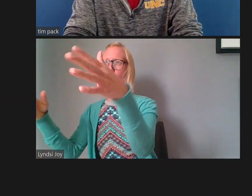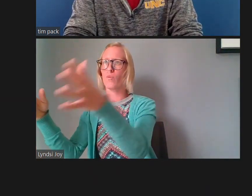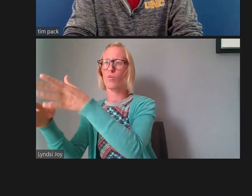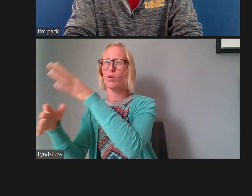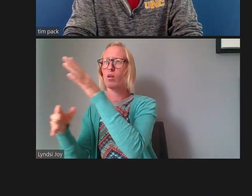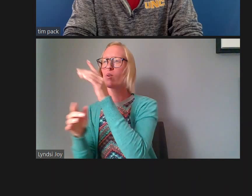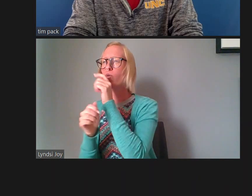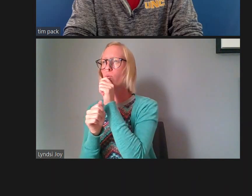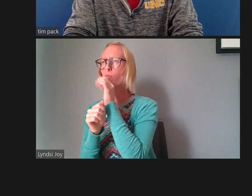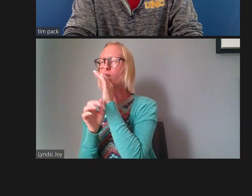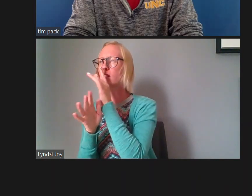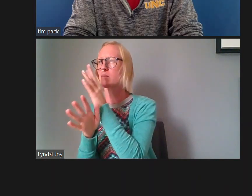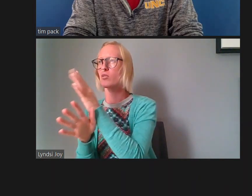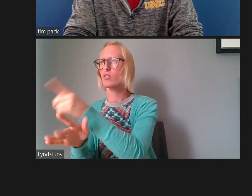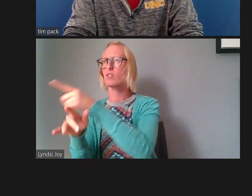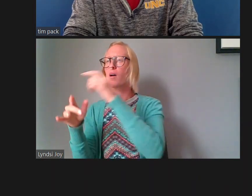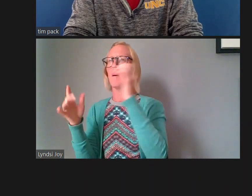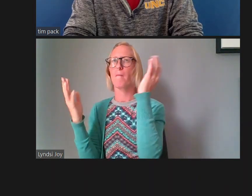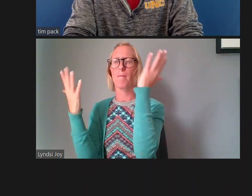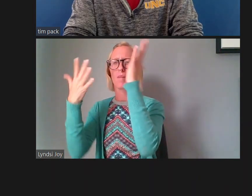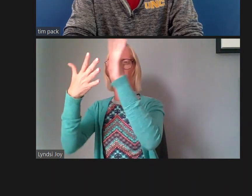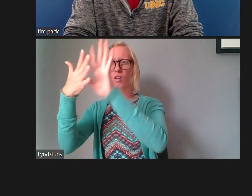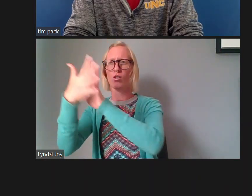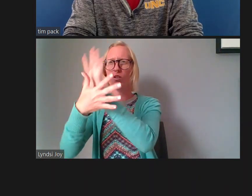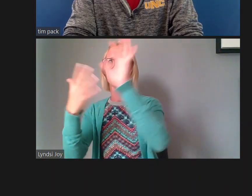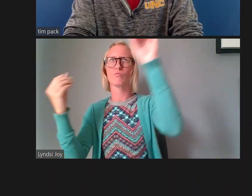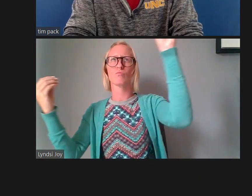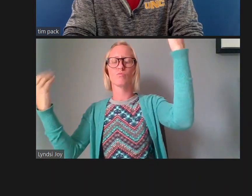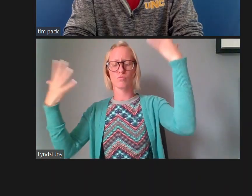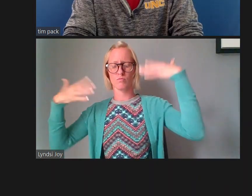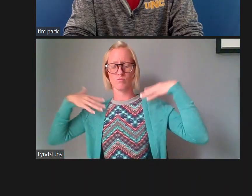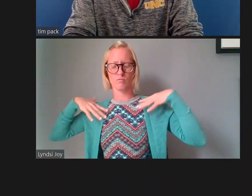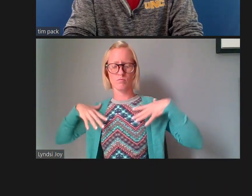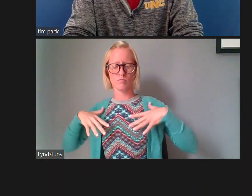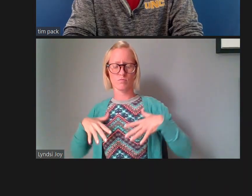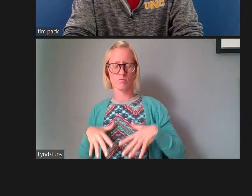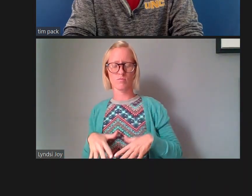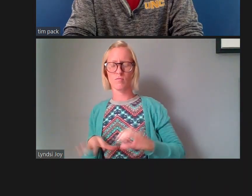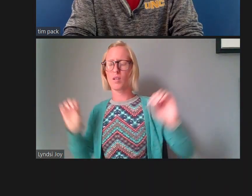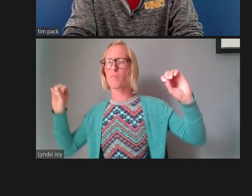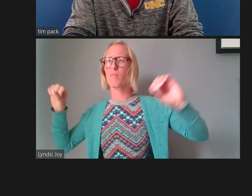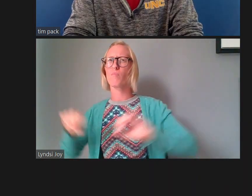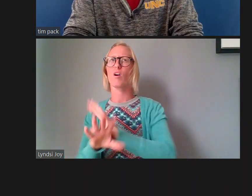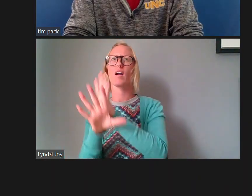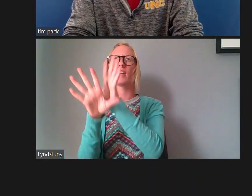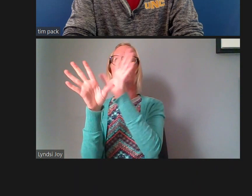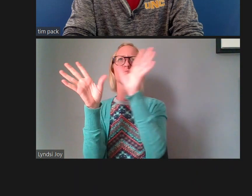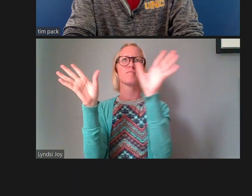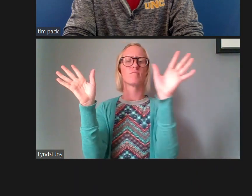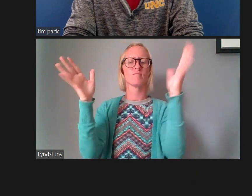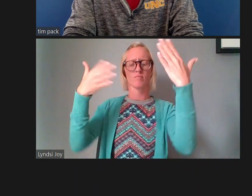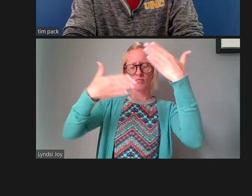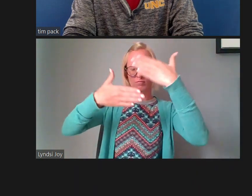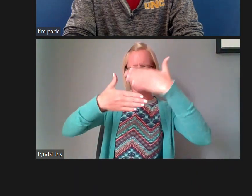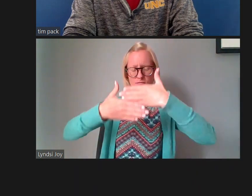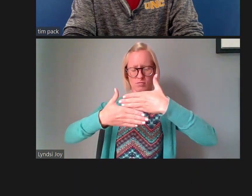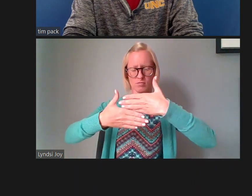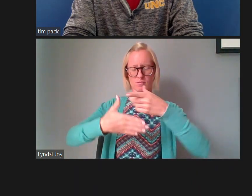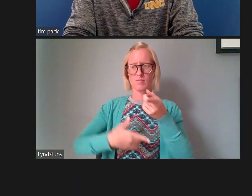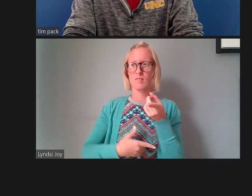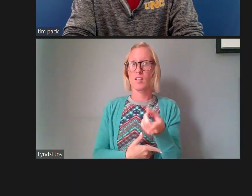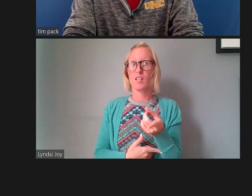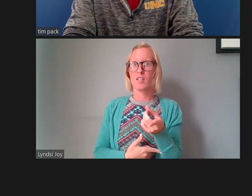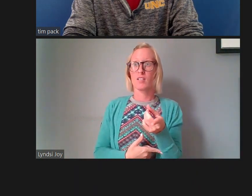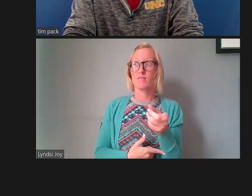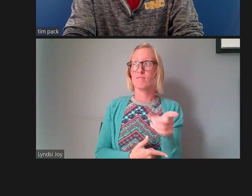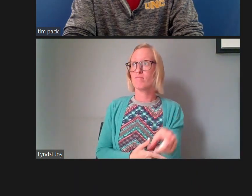so that spots of blurred sunlight slid over their bodies or moved like bright winged things in the shade. Piggy looked up at Ralph. All